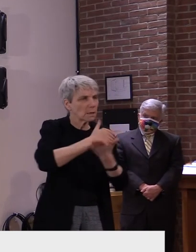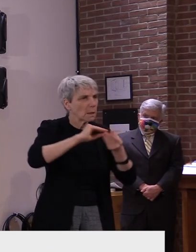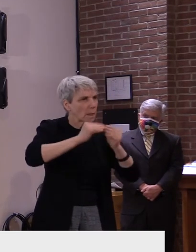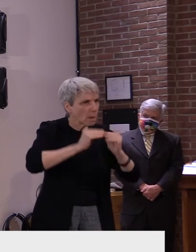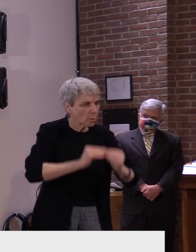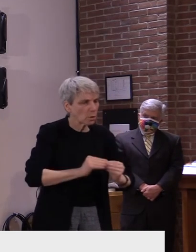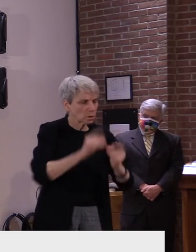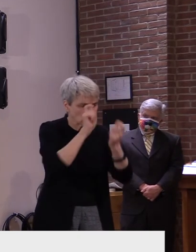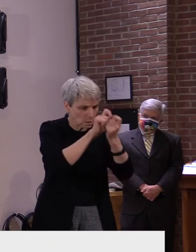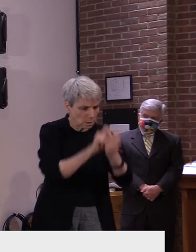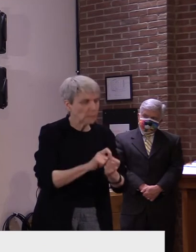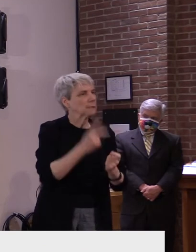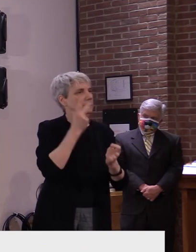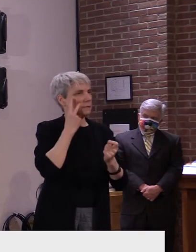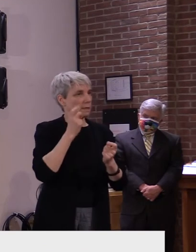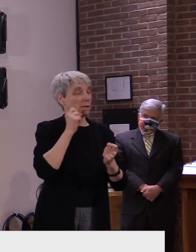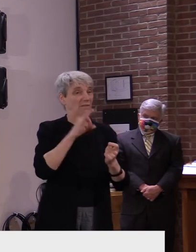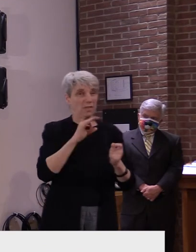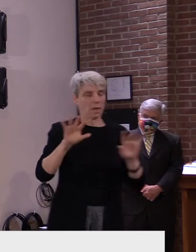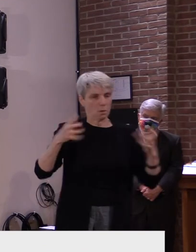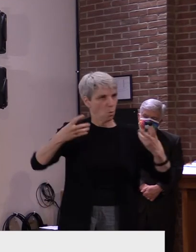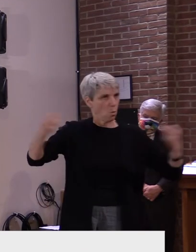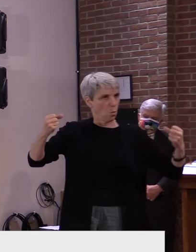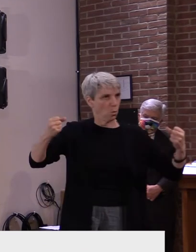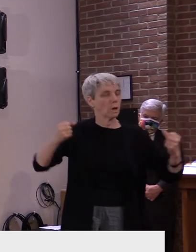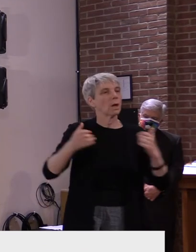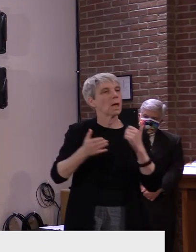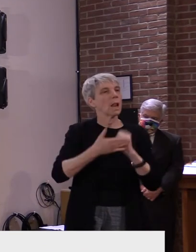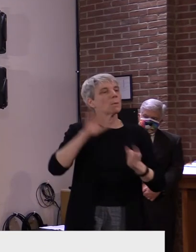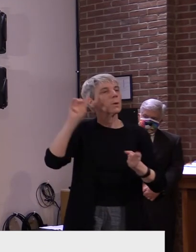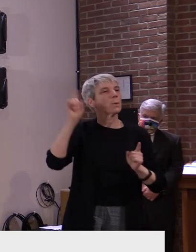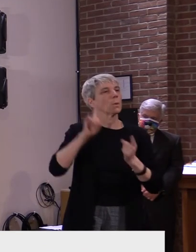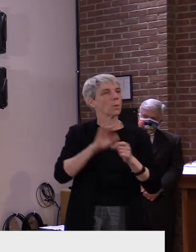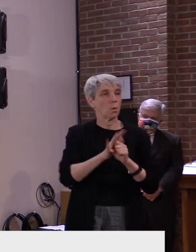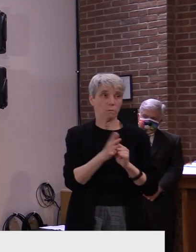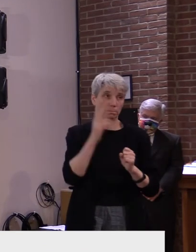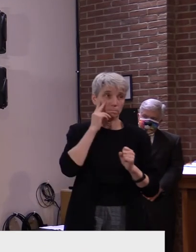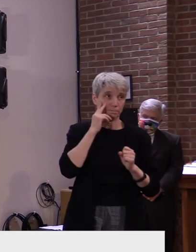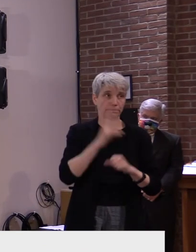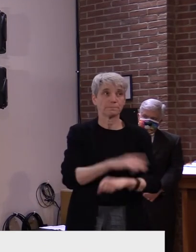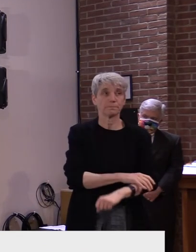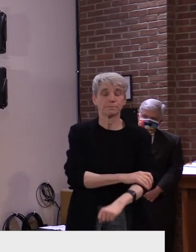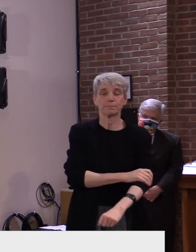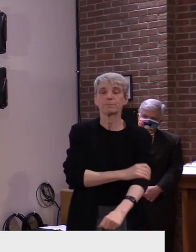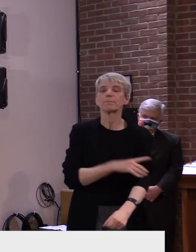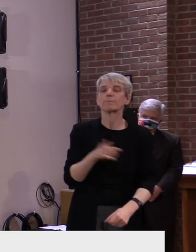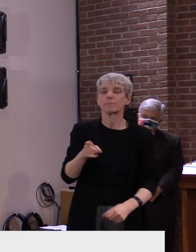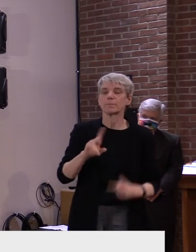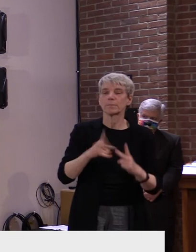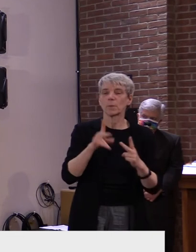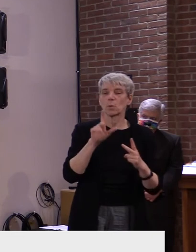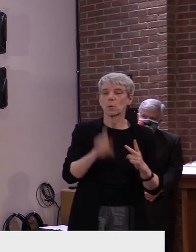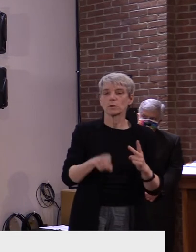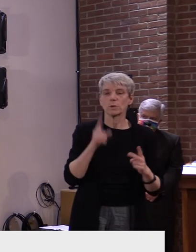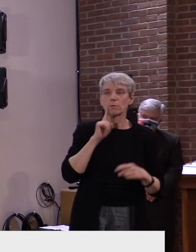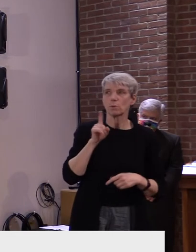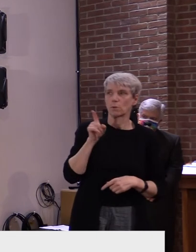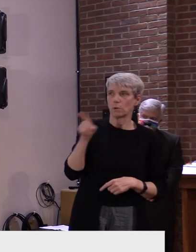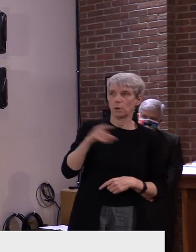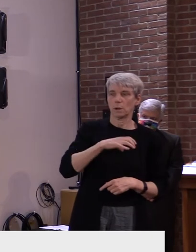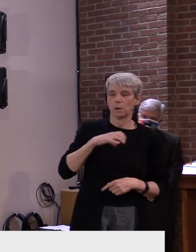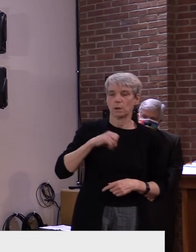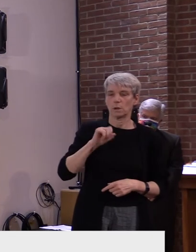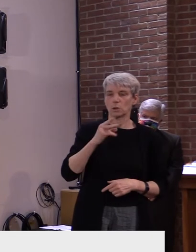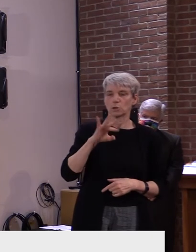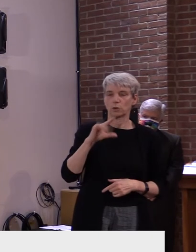we're having an impact or not and commissioner shirley will your compliance checks be